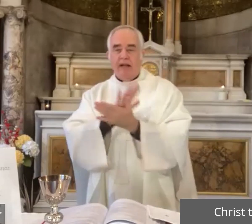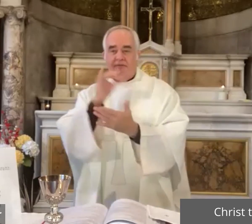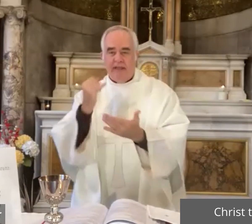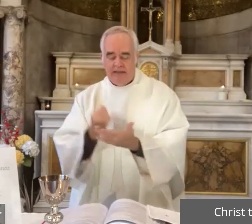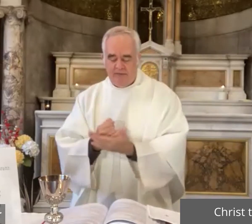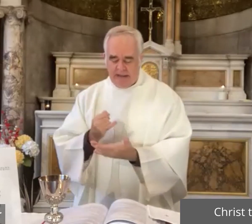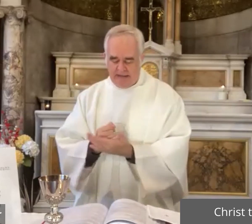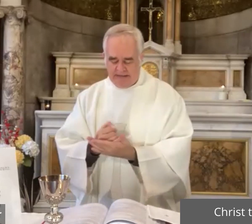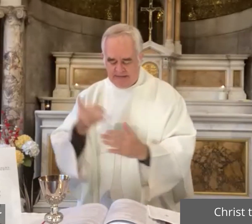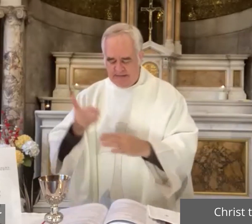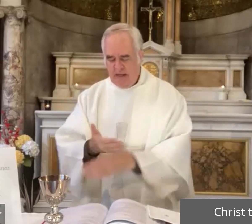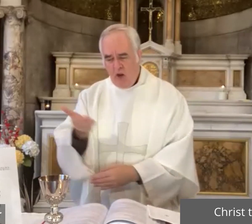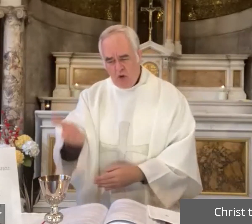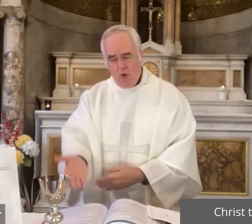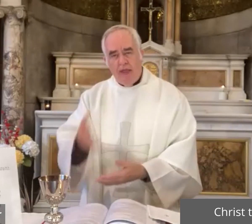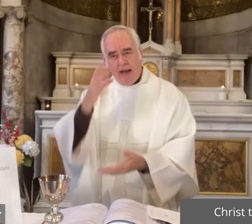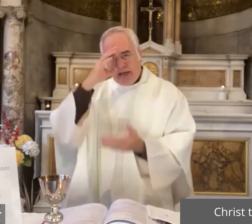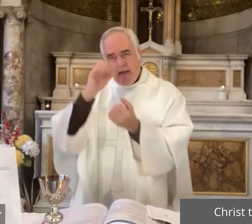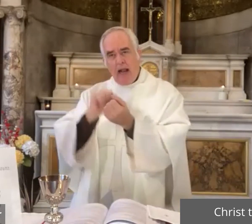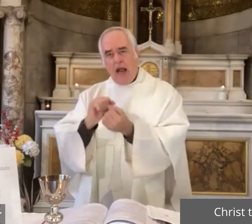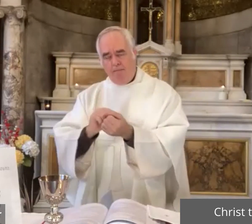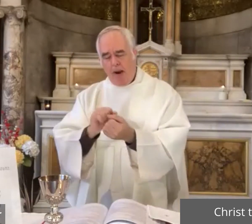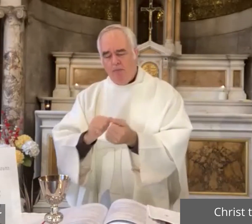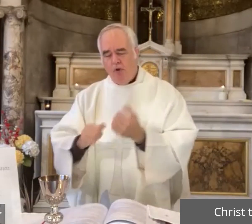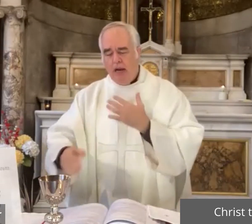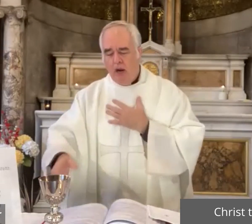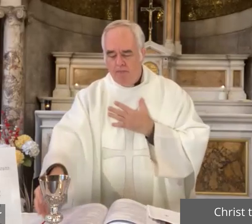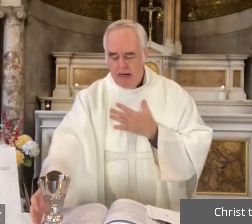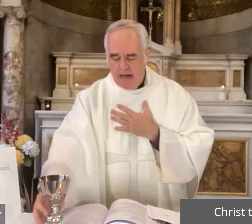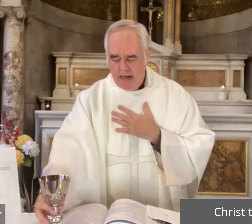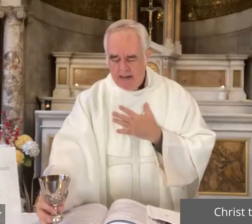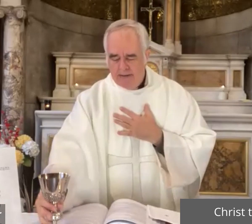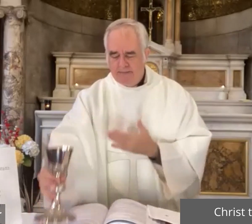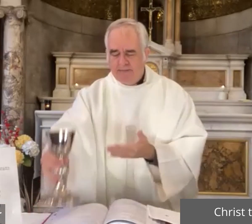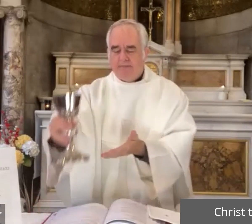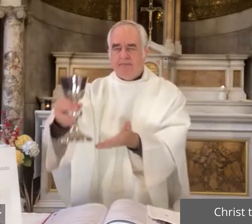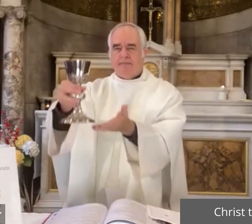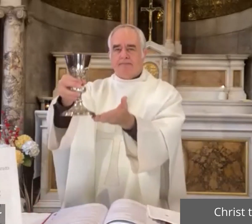for the forgiveness of sins. Do this in memory of me.